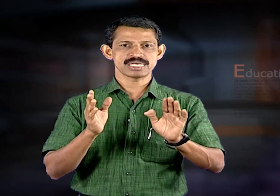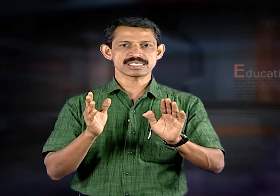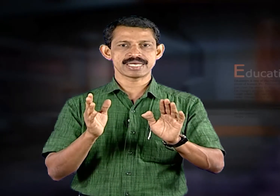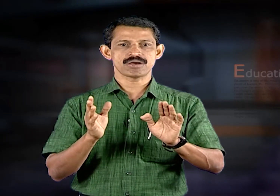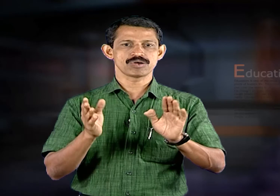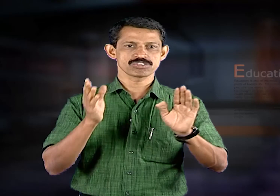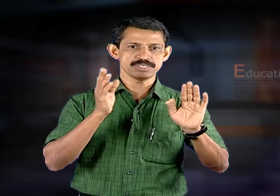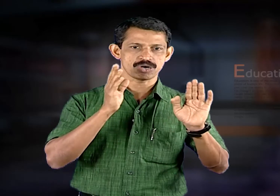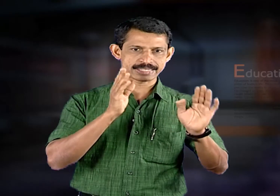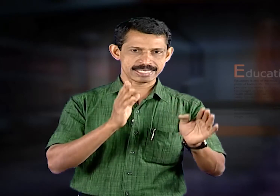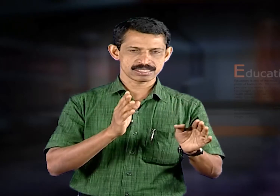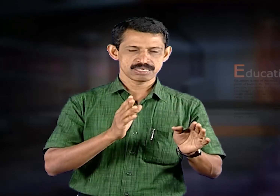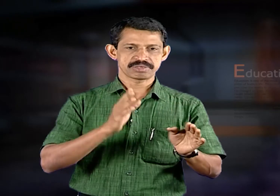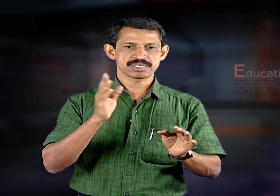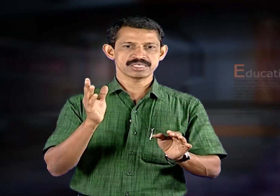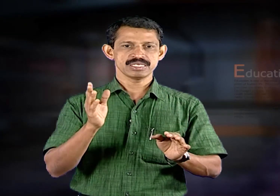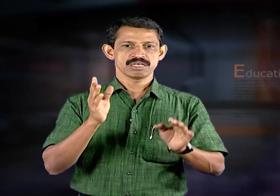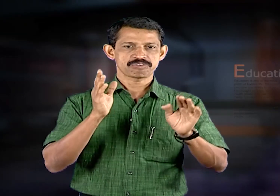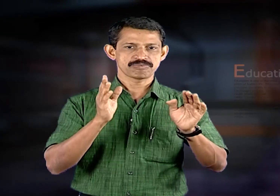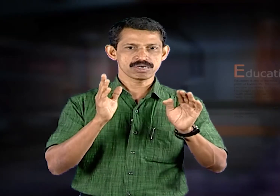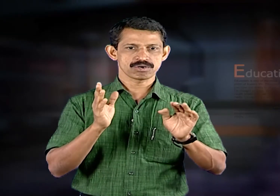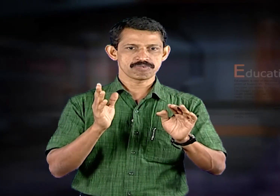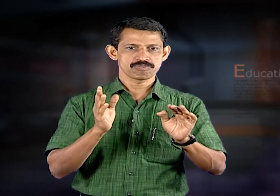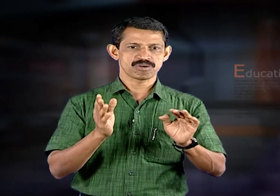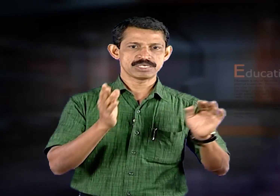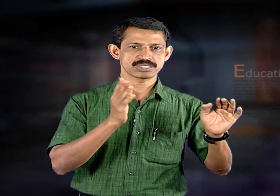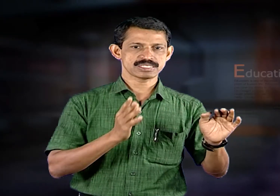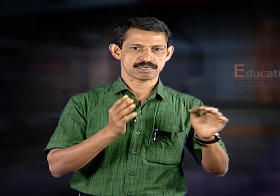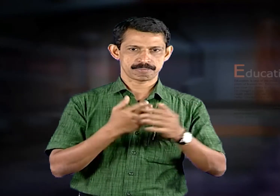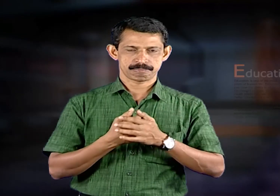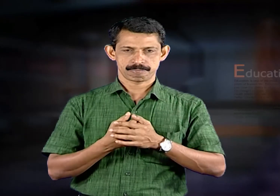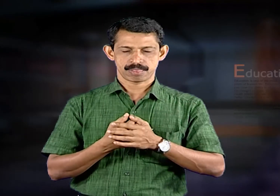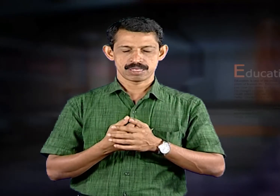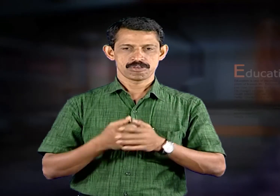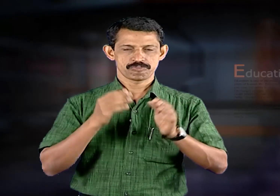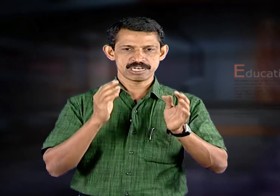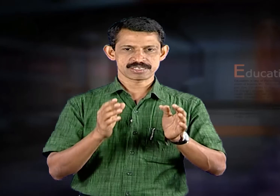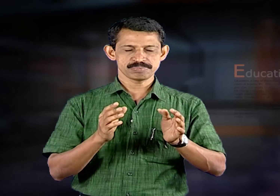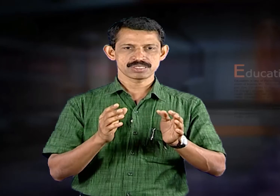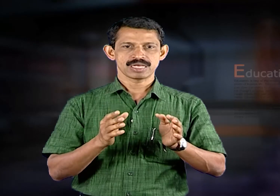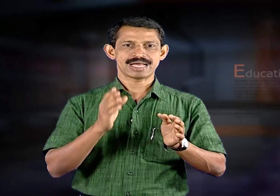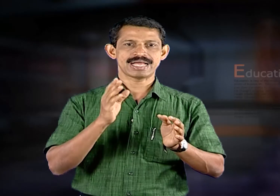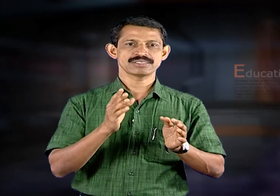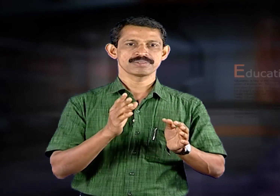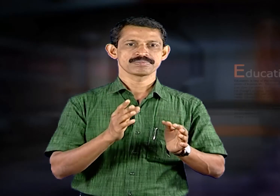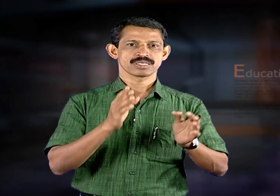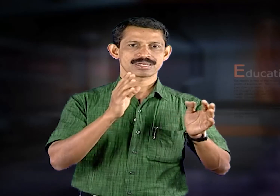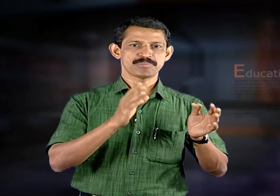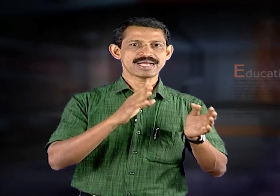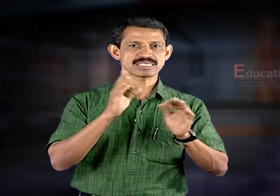can also be organized within the framework of formal education. Field trips and club